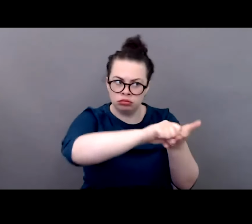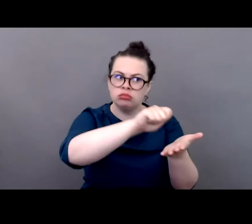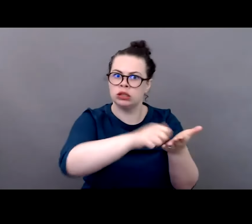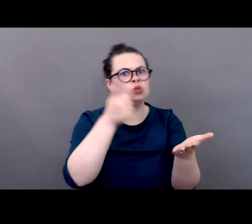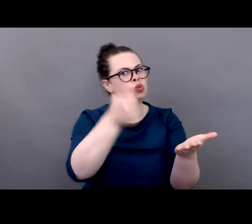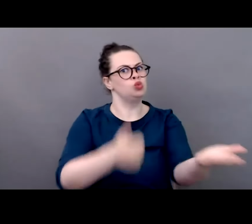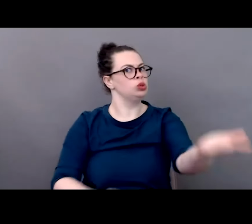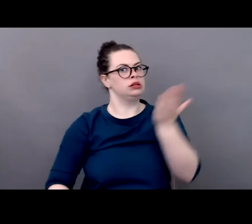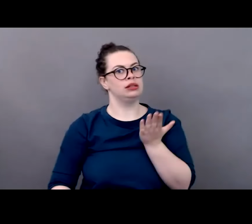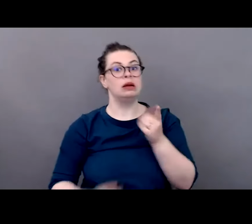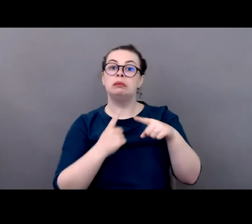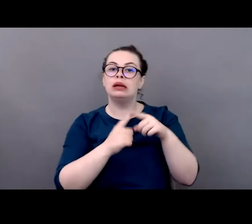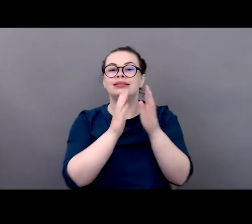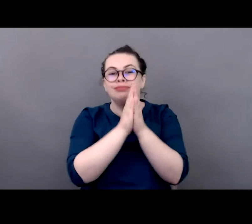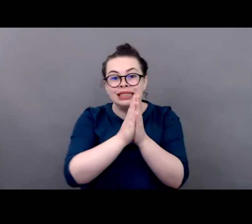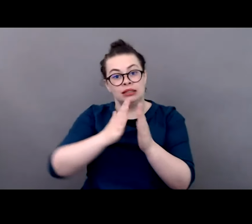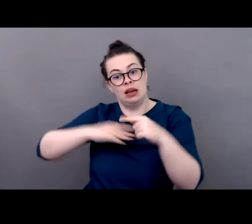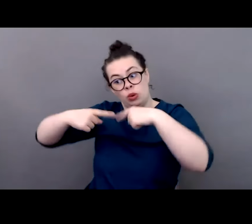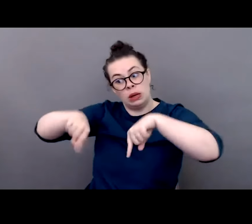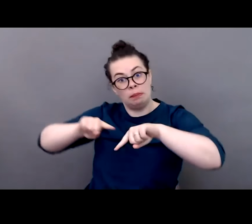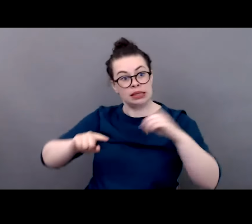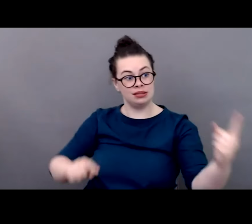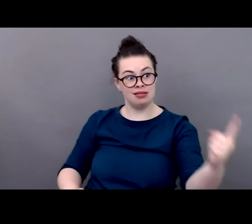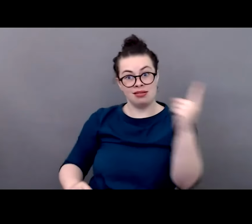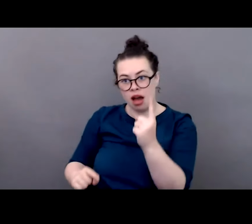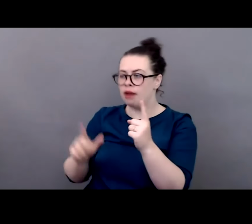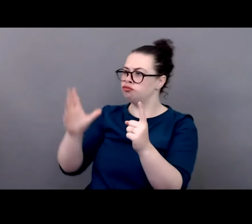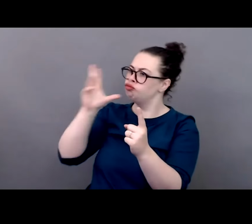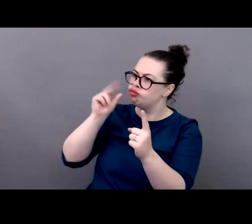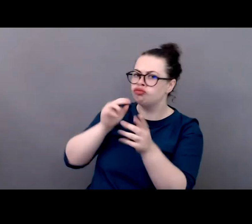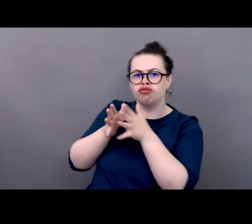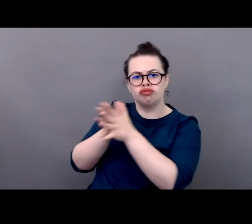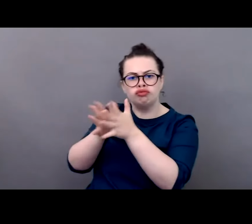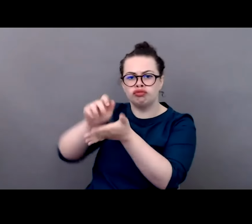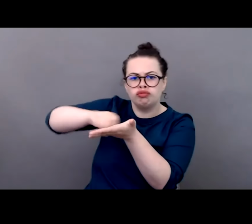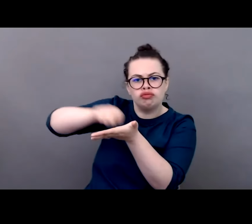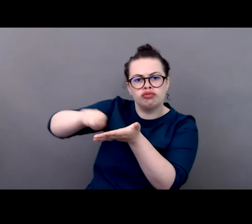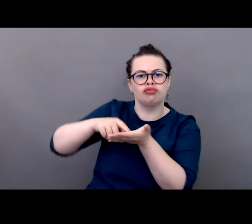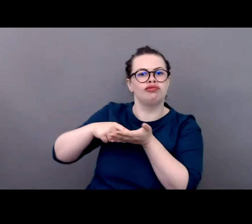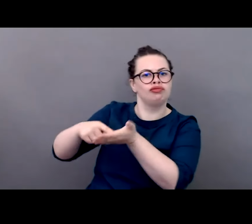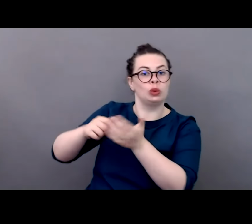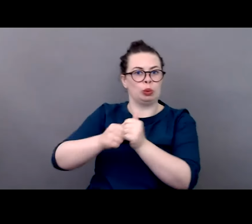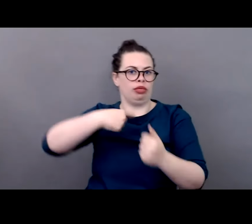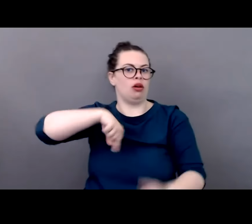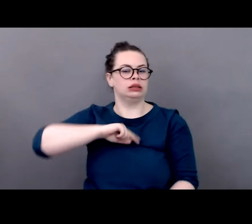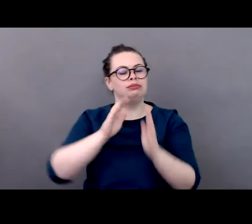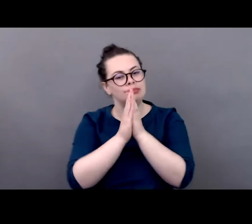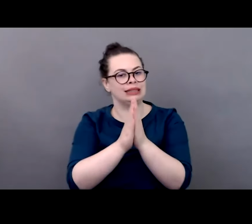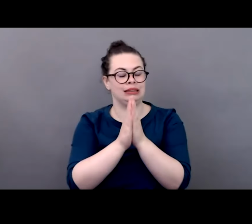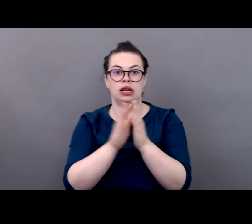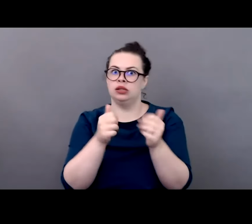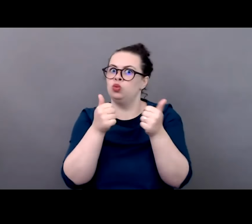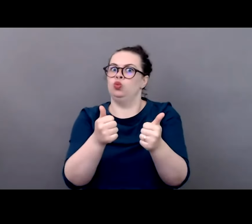members of the committee, providing oral and written information, and it is always very useful when it is